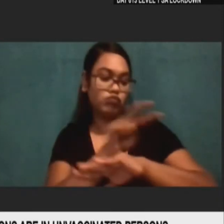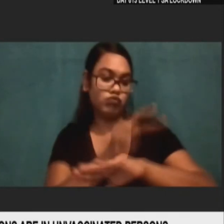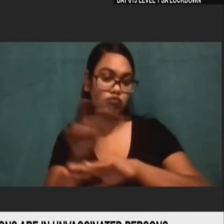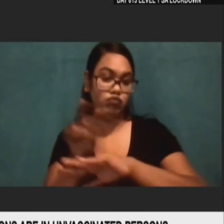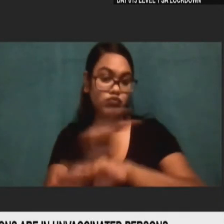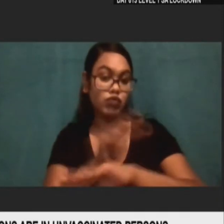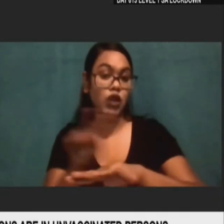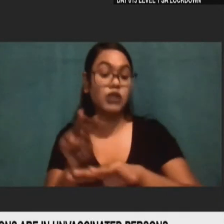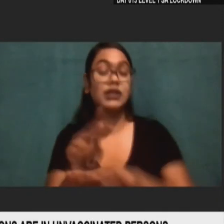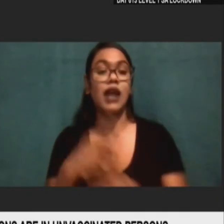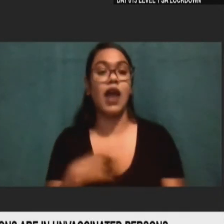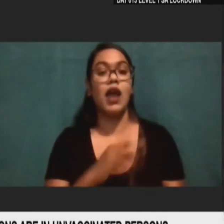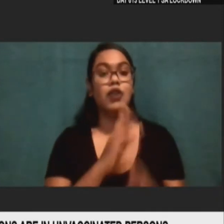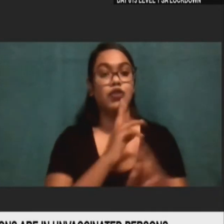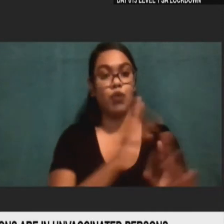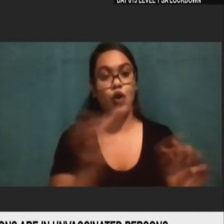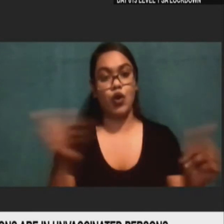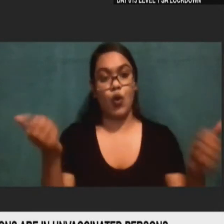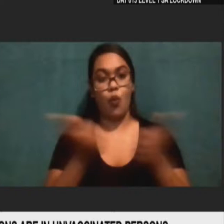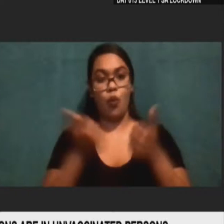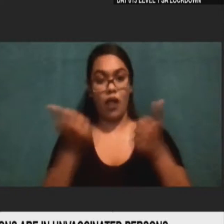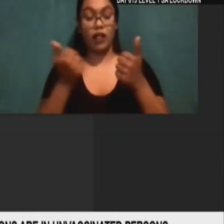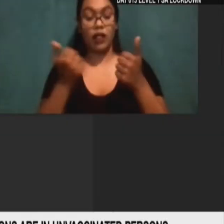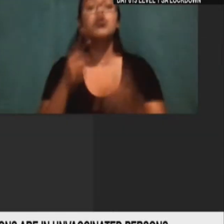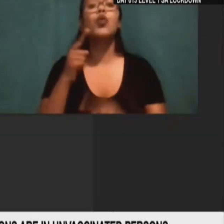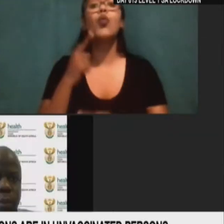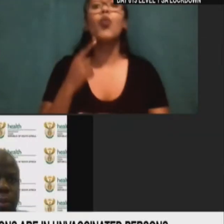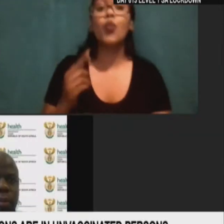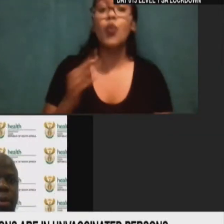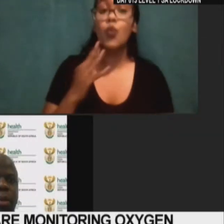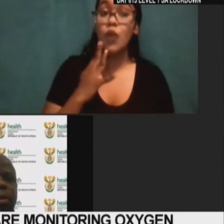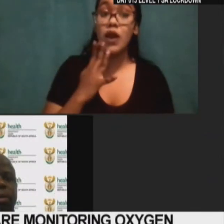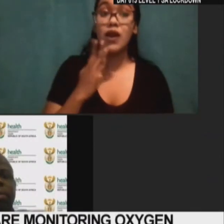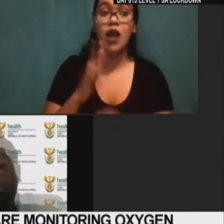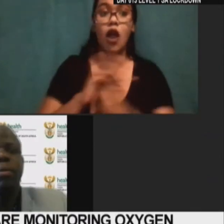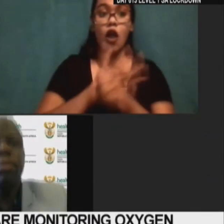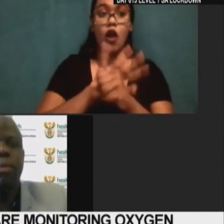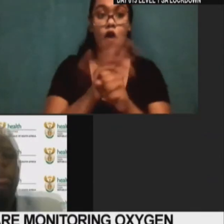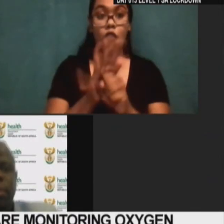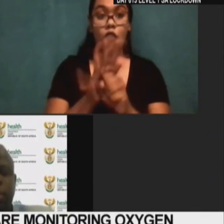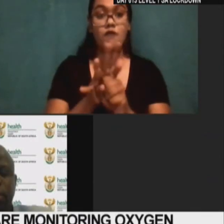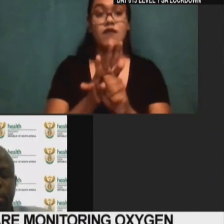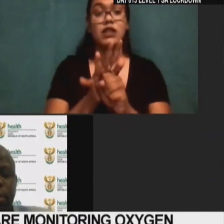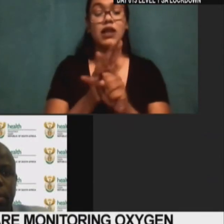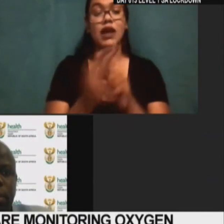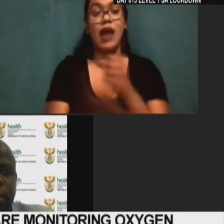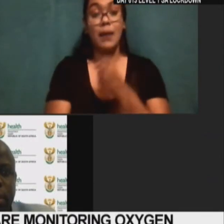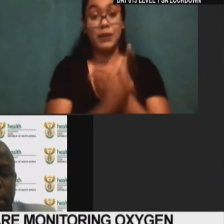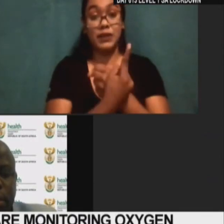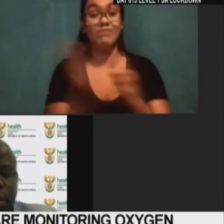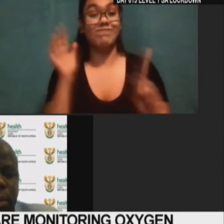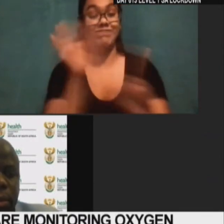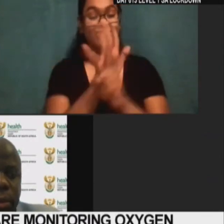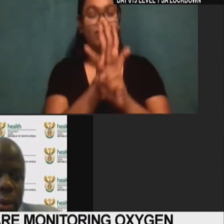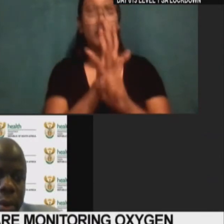to respond to COVID-19. We want our people to be safe and alive. Thank you very much.